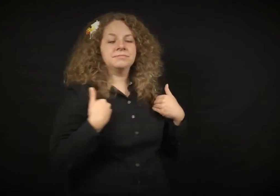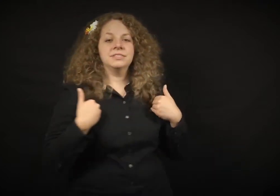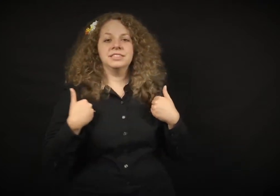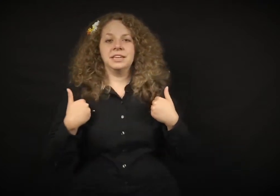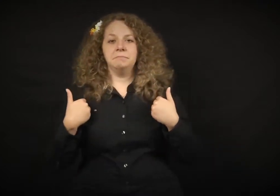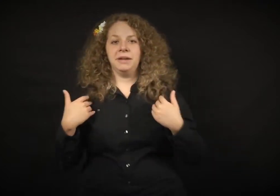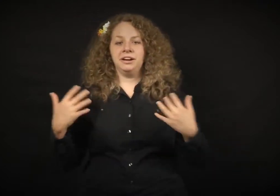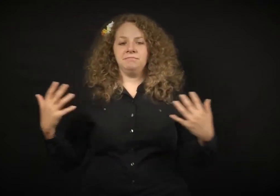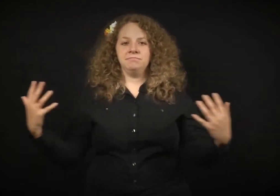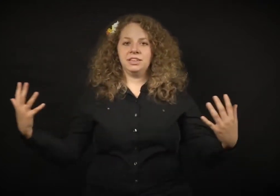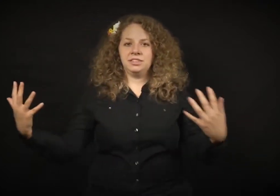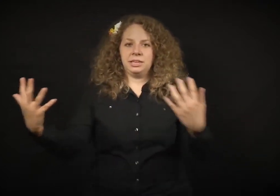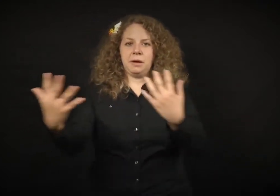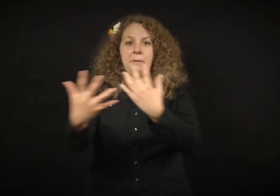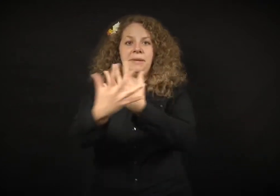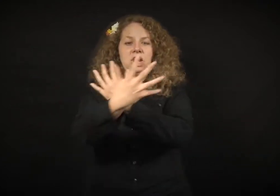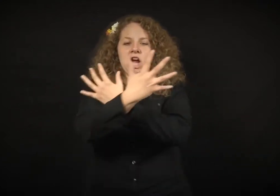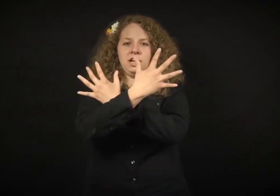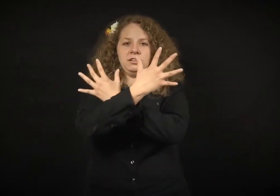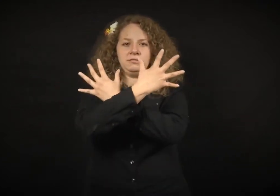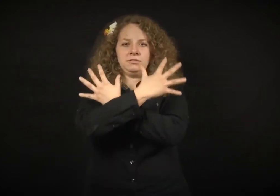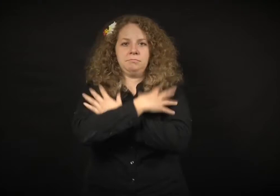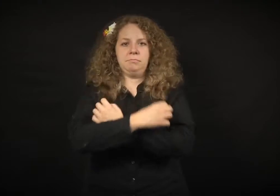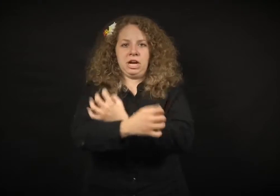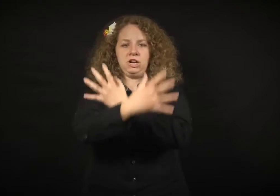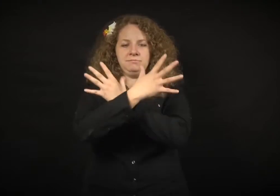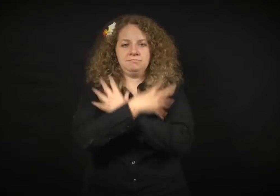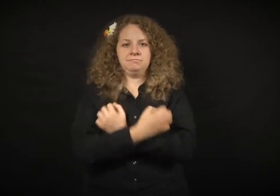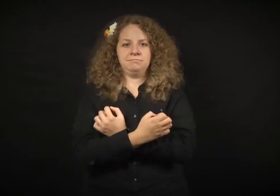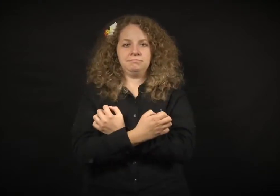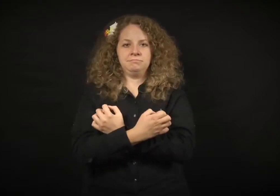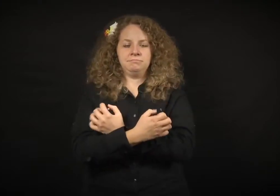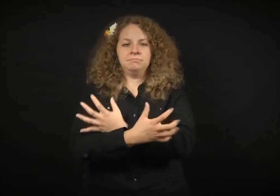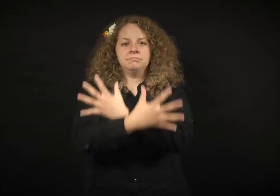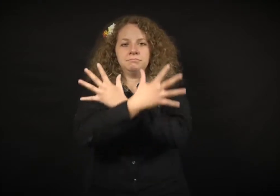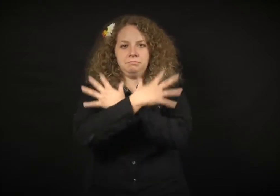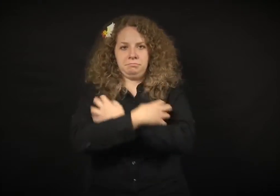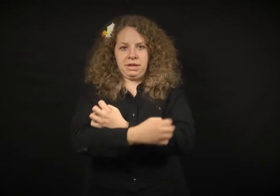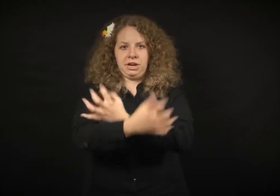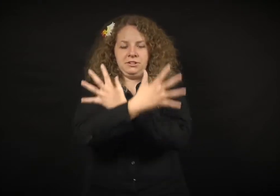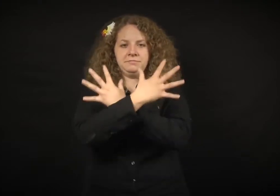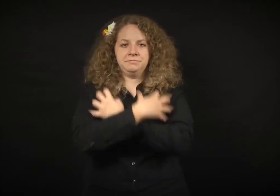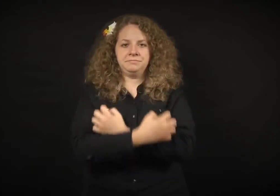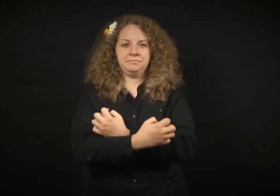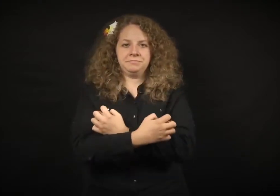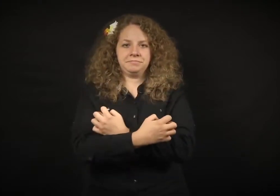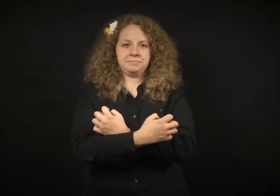The sign bear, like think about a bear hug. Bear. Bear.